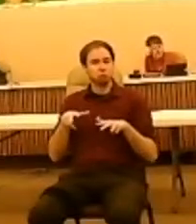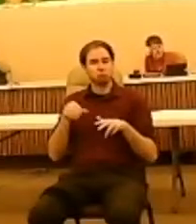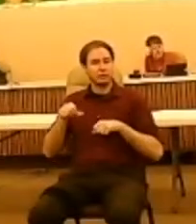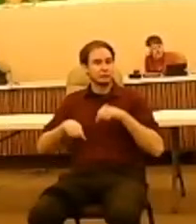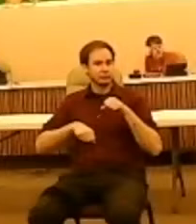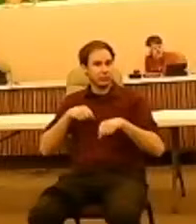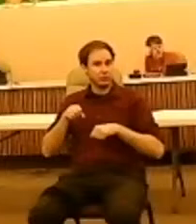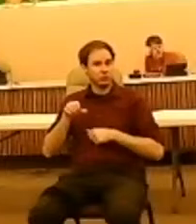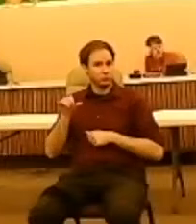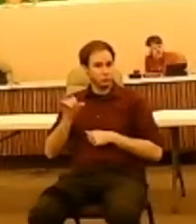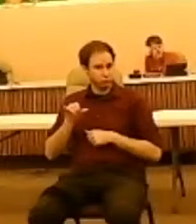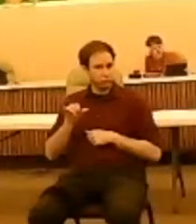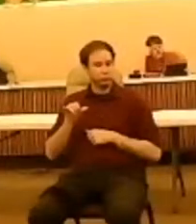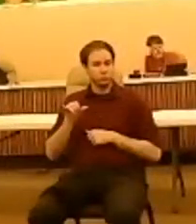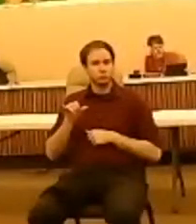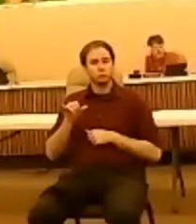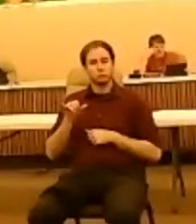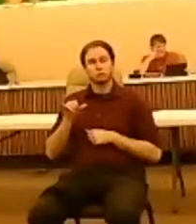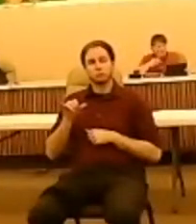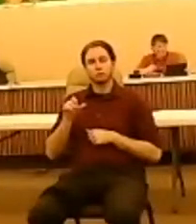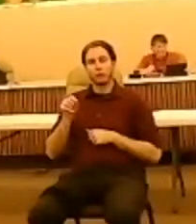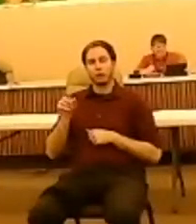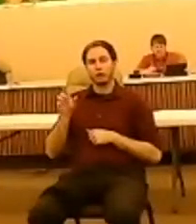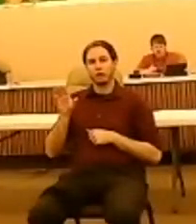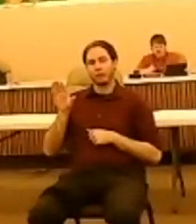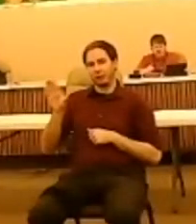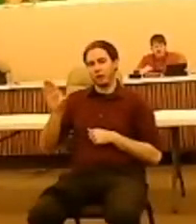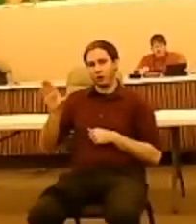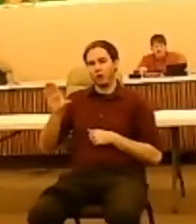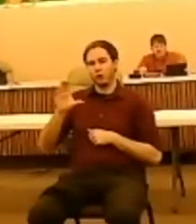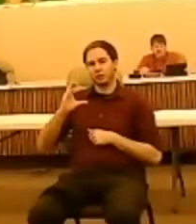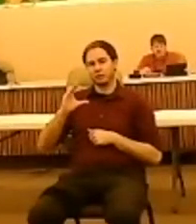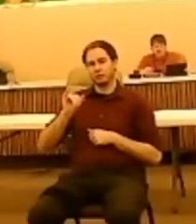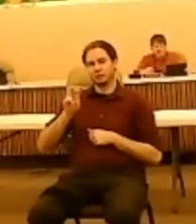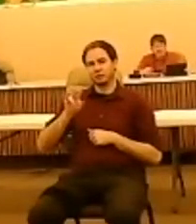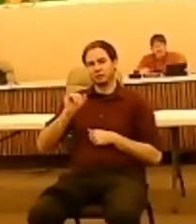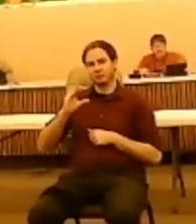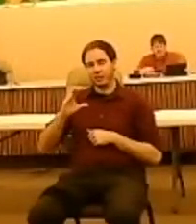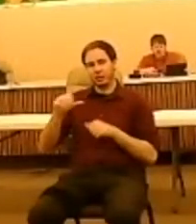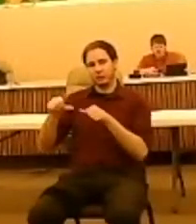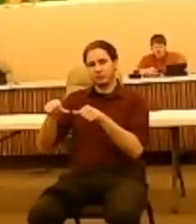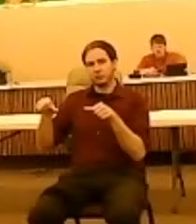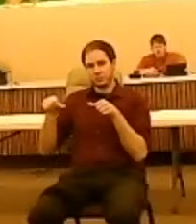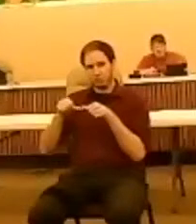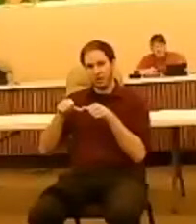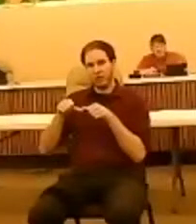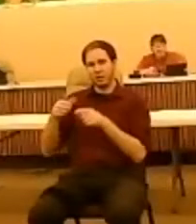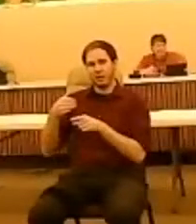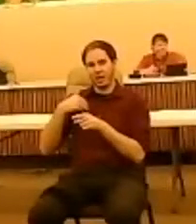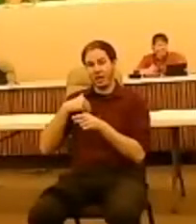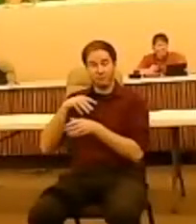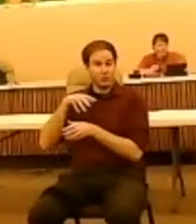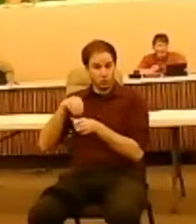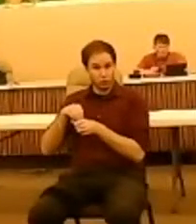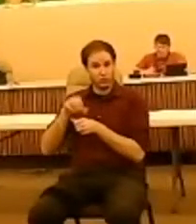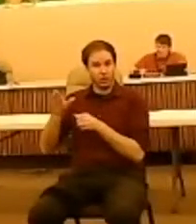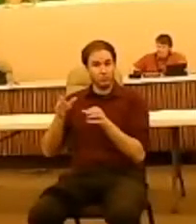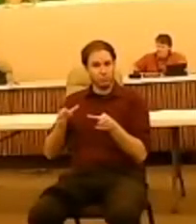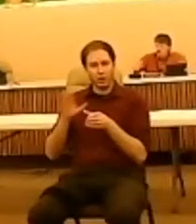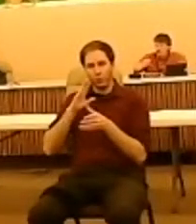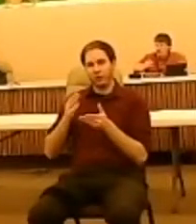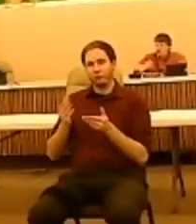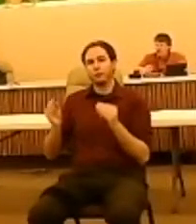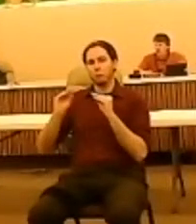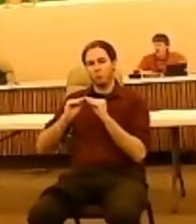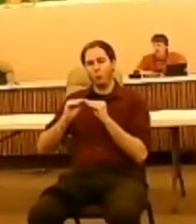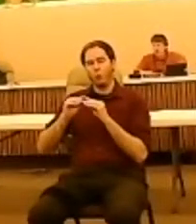cycling capability, and then their own civic space within their plan adds additional